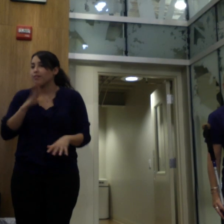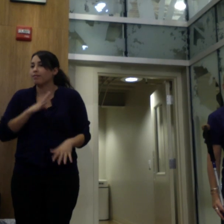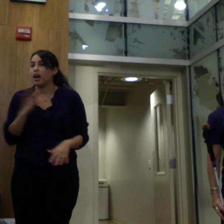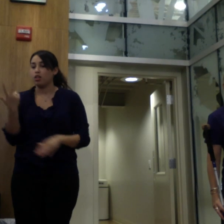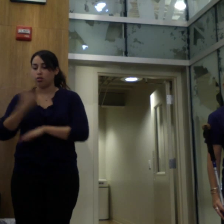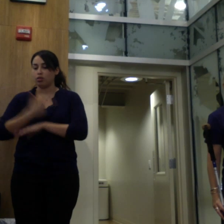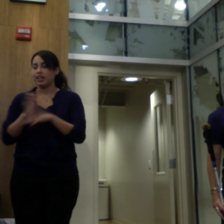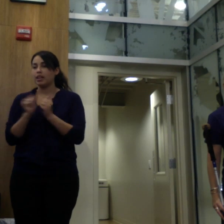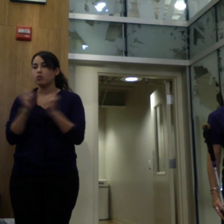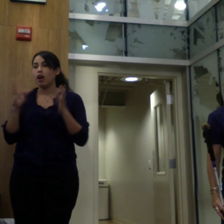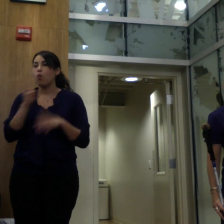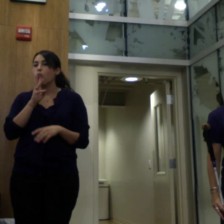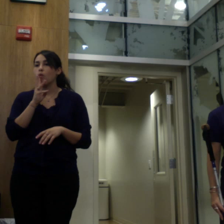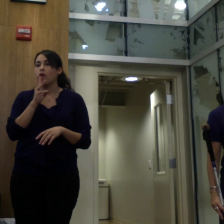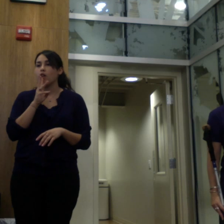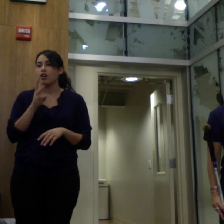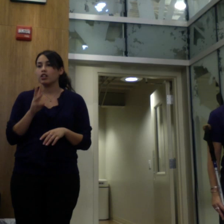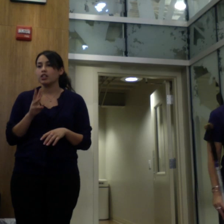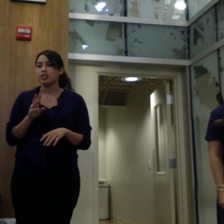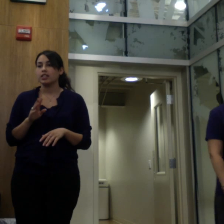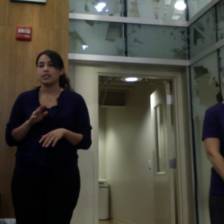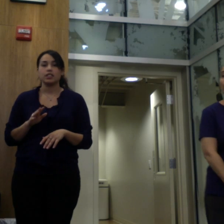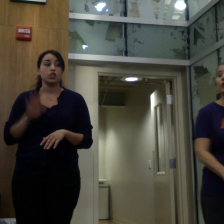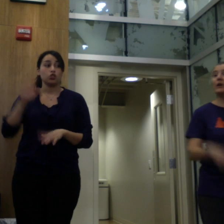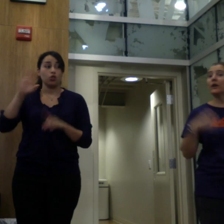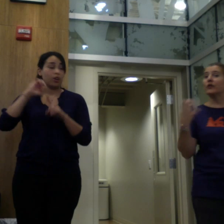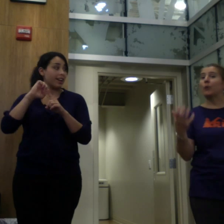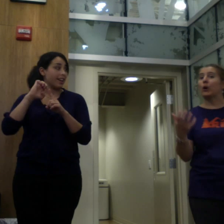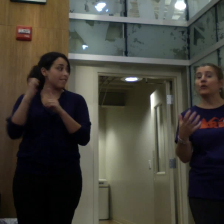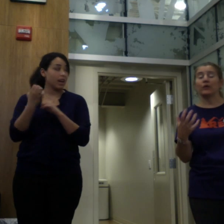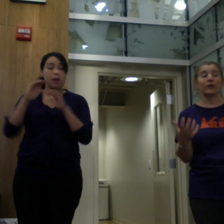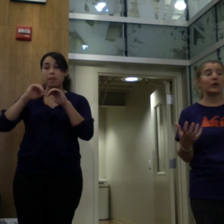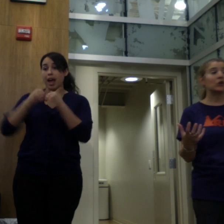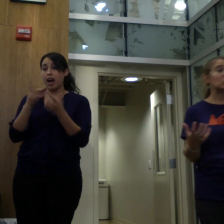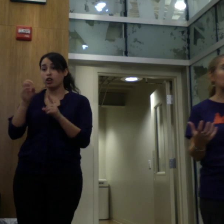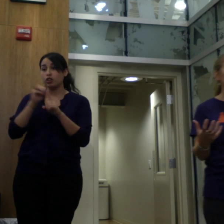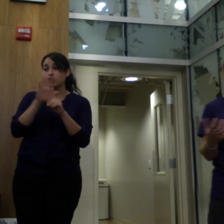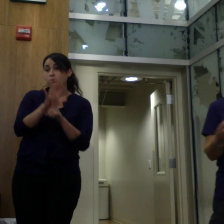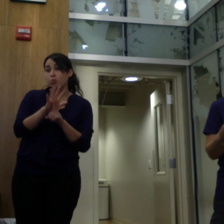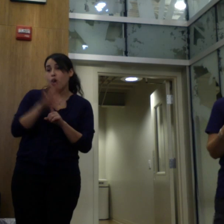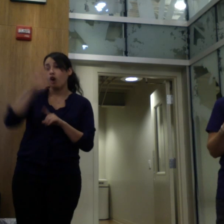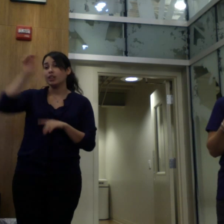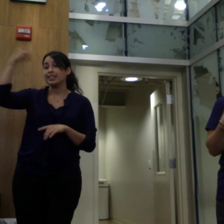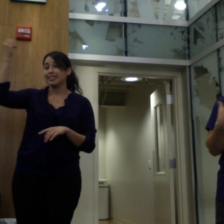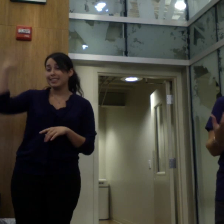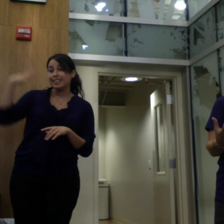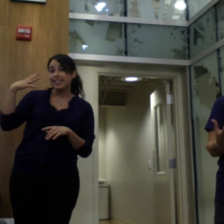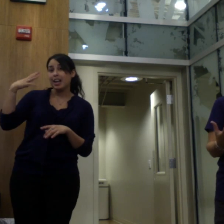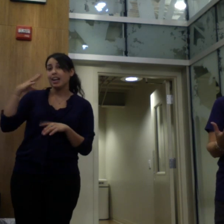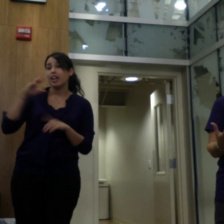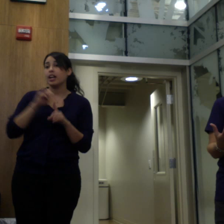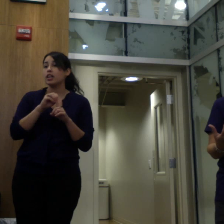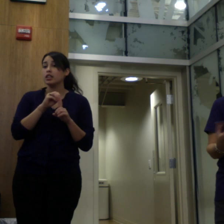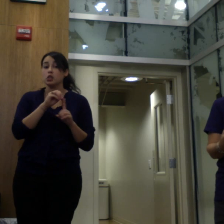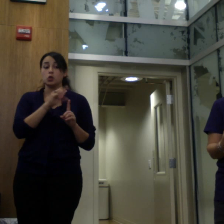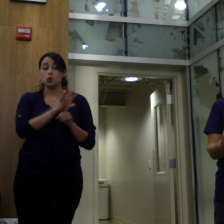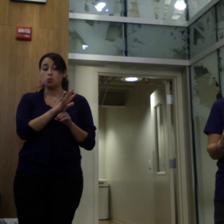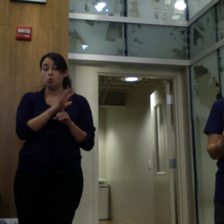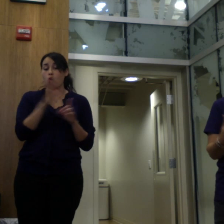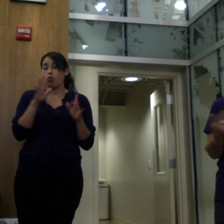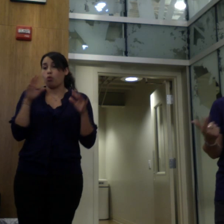water. Your environment, how you're being exposed to the sunshine, how you're being exposed to the elements,